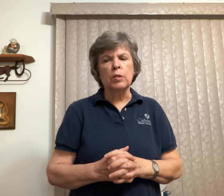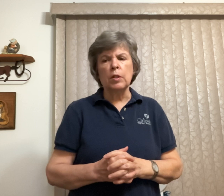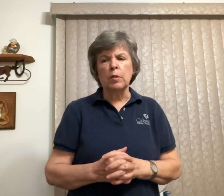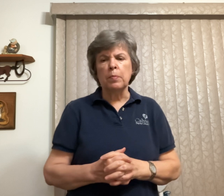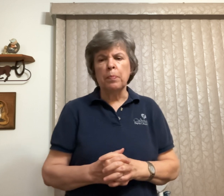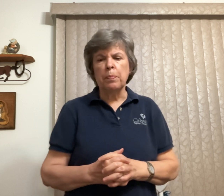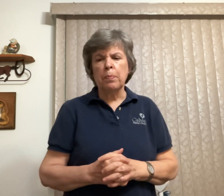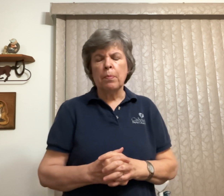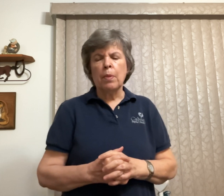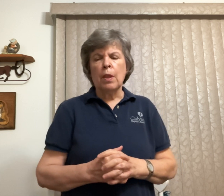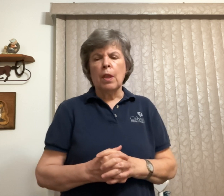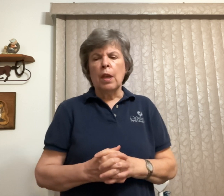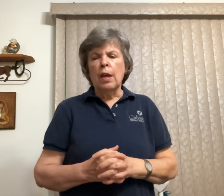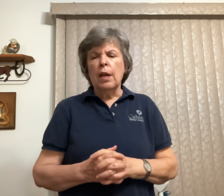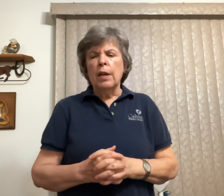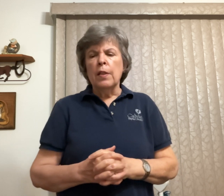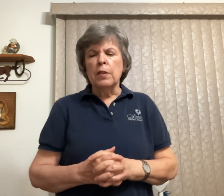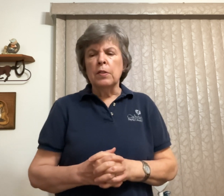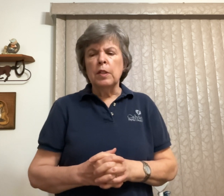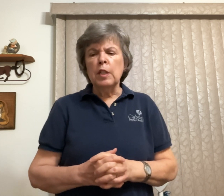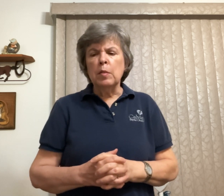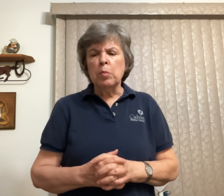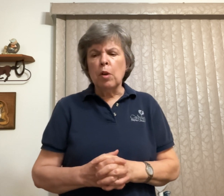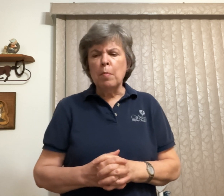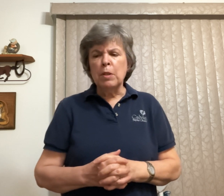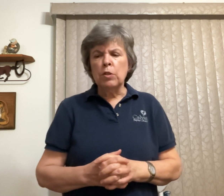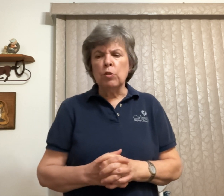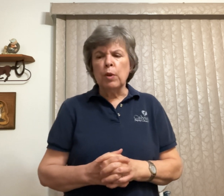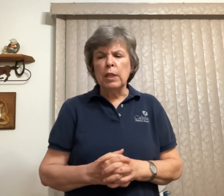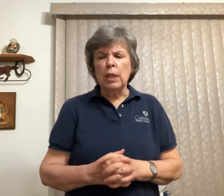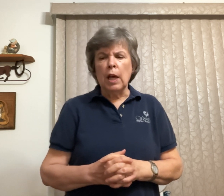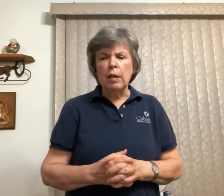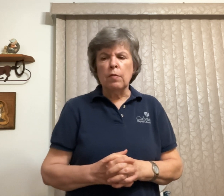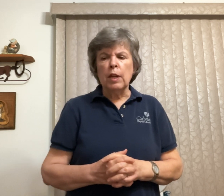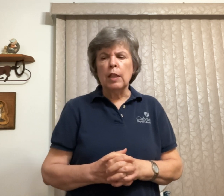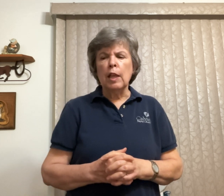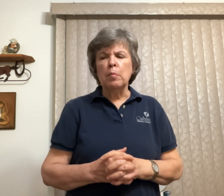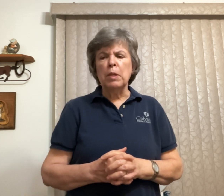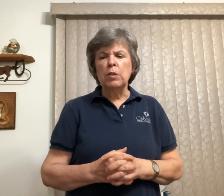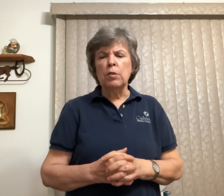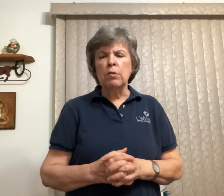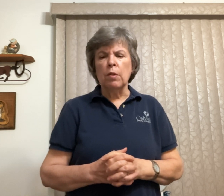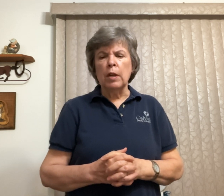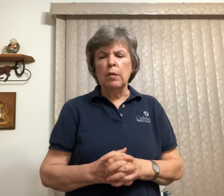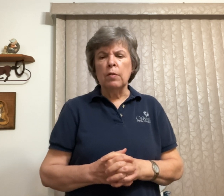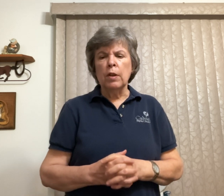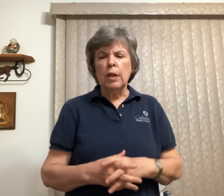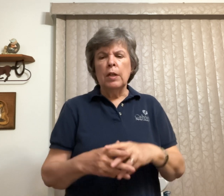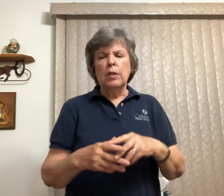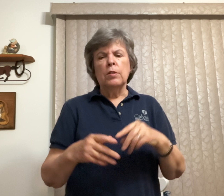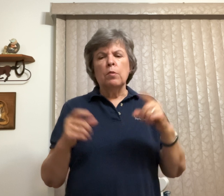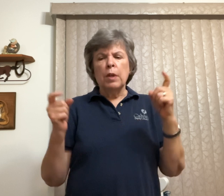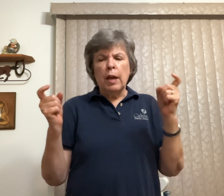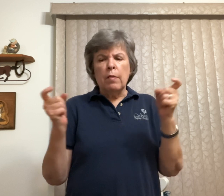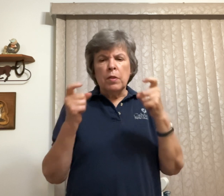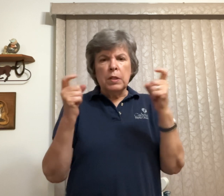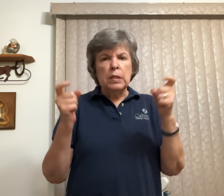there. The sin that promised joy in life had led me to the grave. So we have the